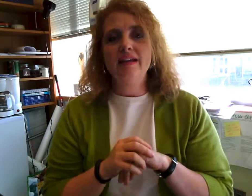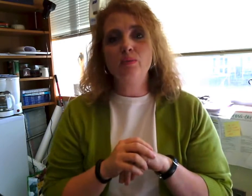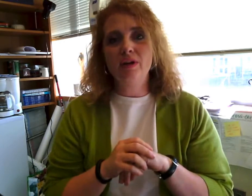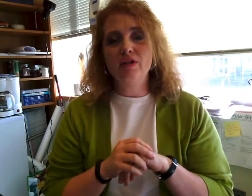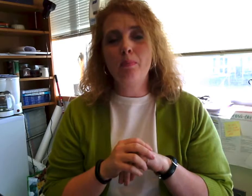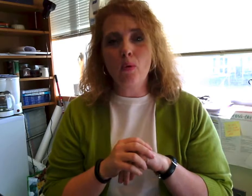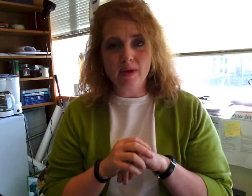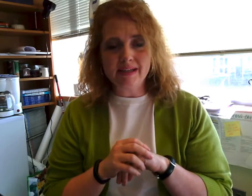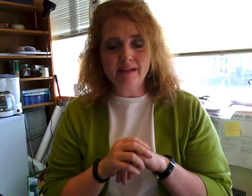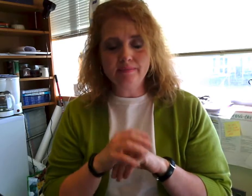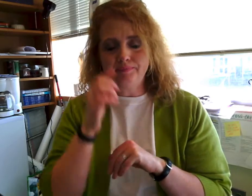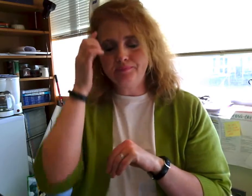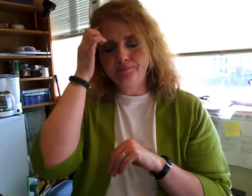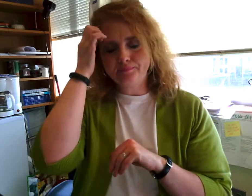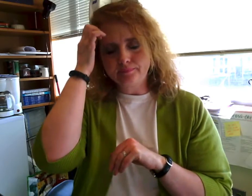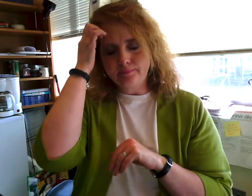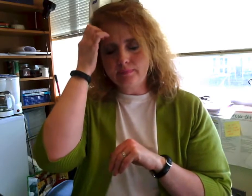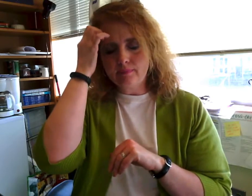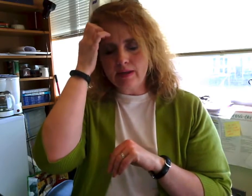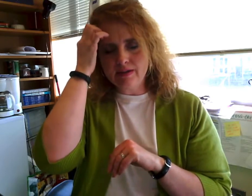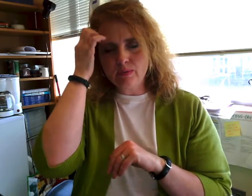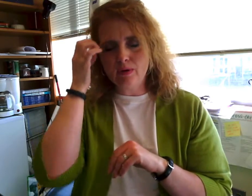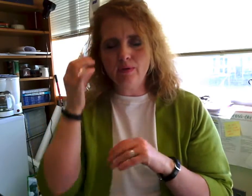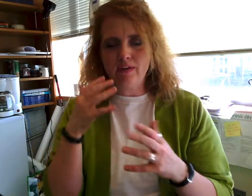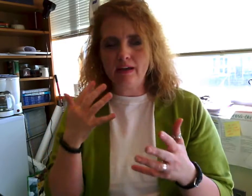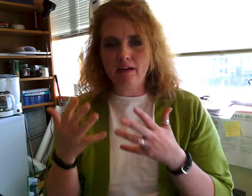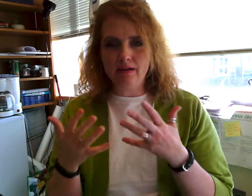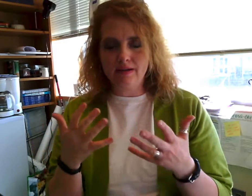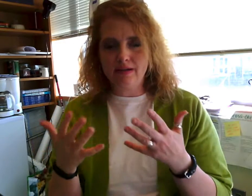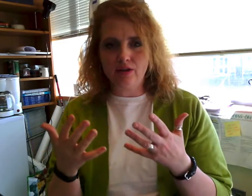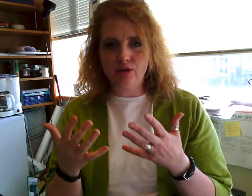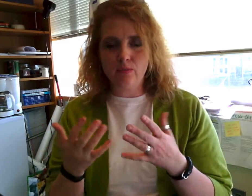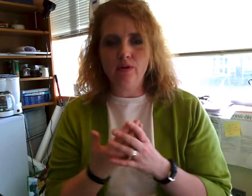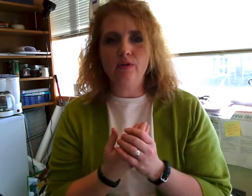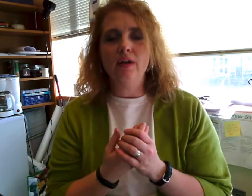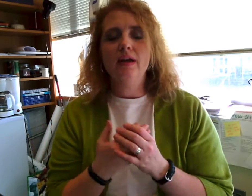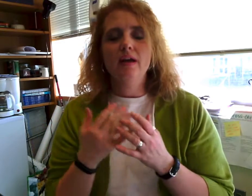Next one is poison. This one we've had a lot of discussion with.